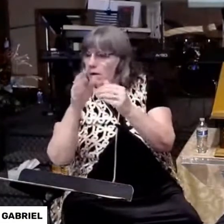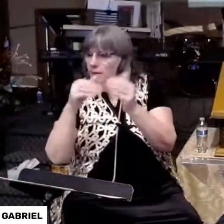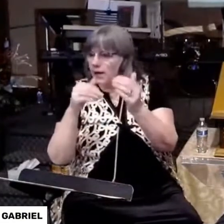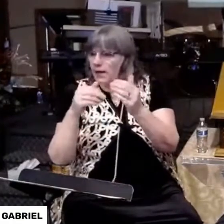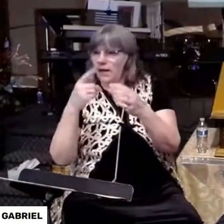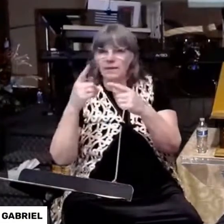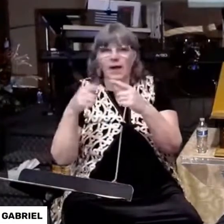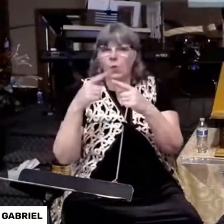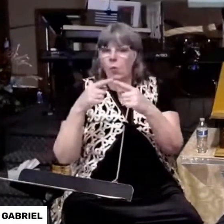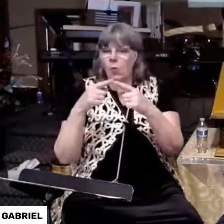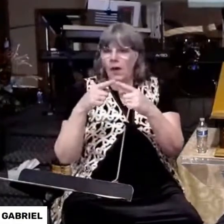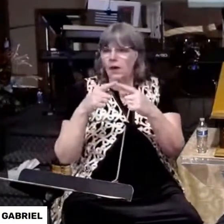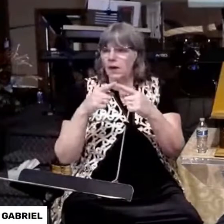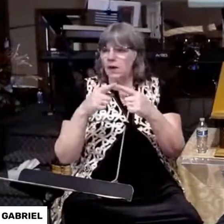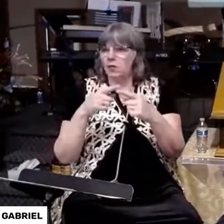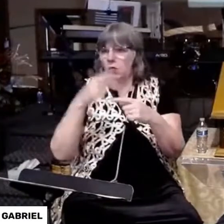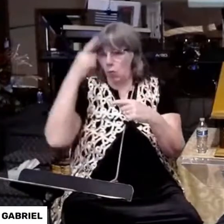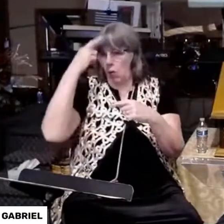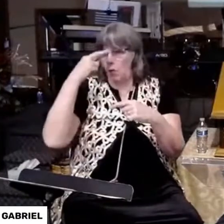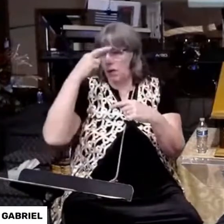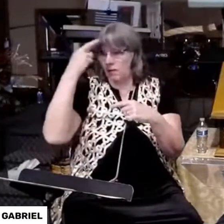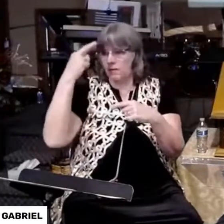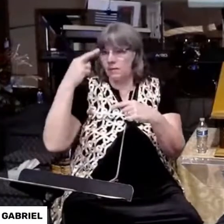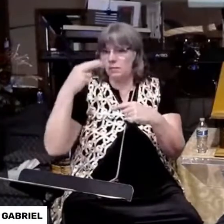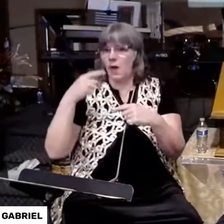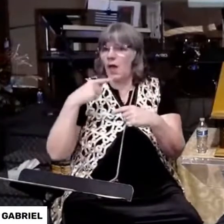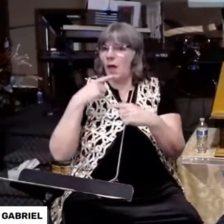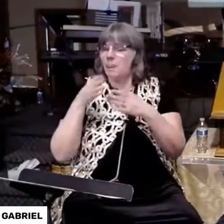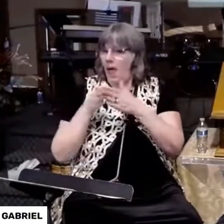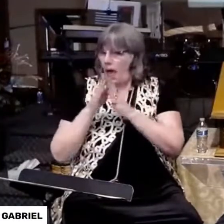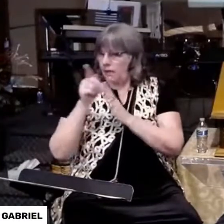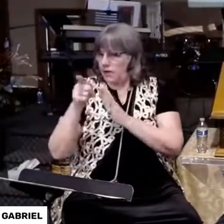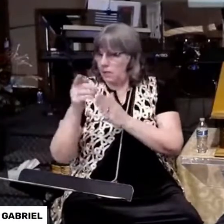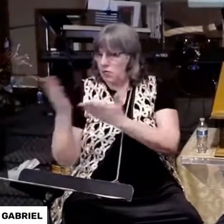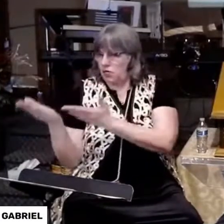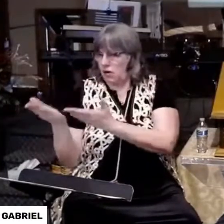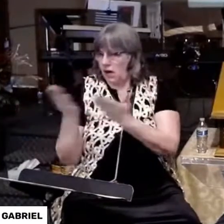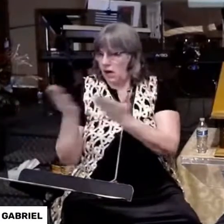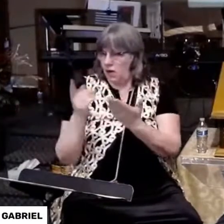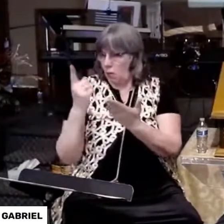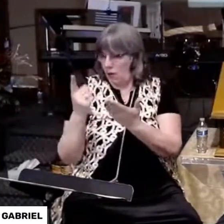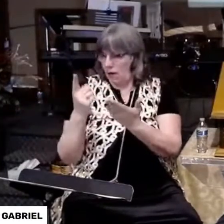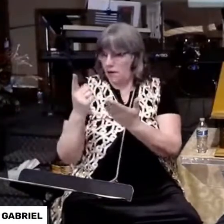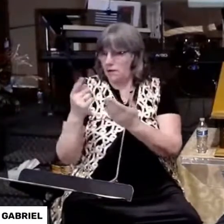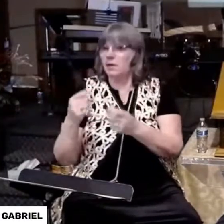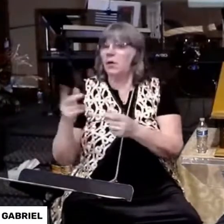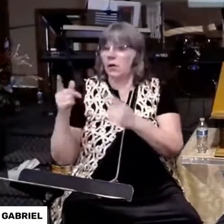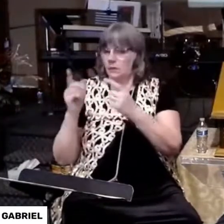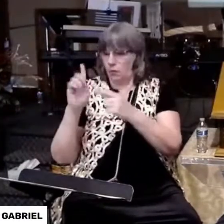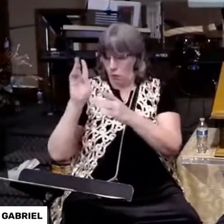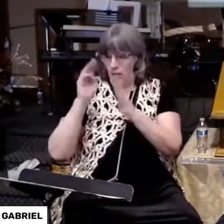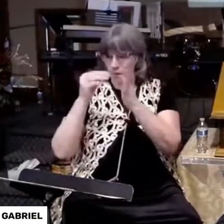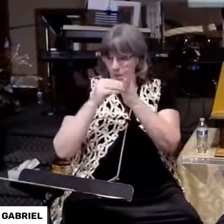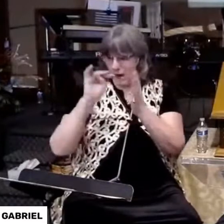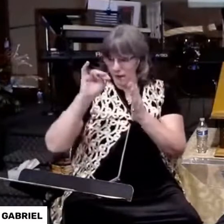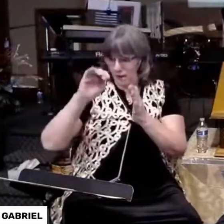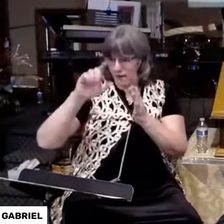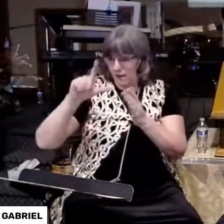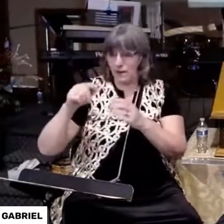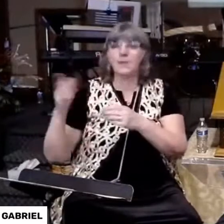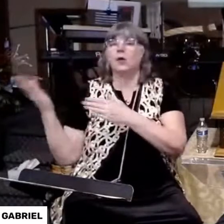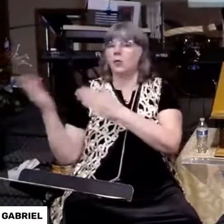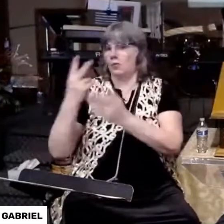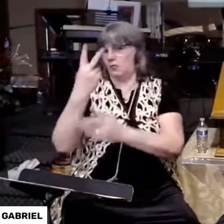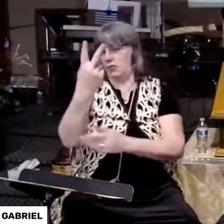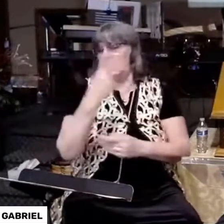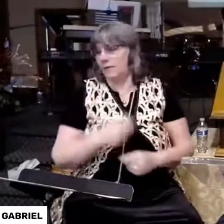not the Egyptians, about giving above and beyond, even to enemies. He taught about